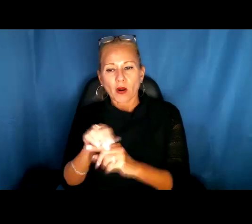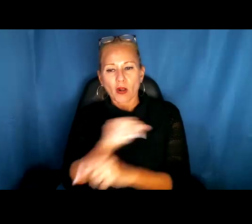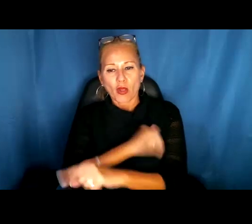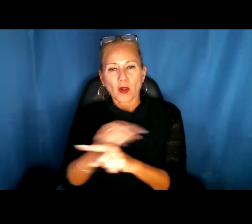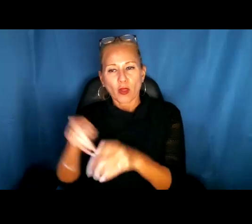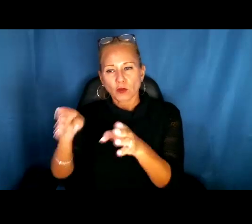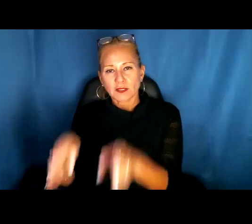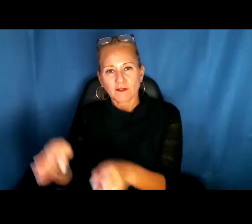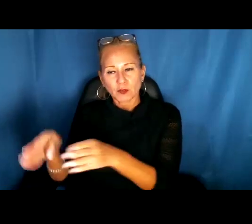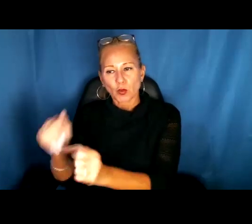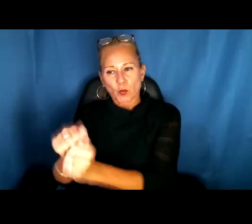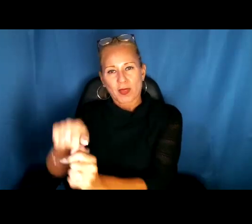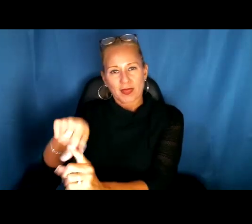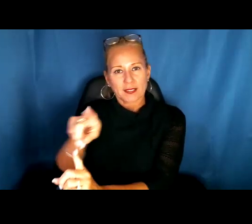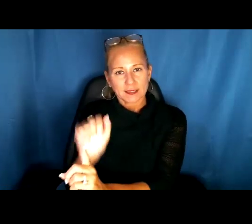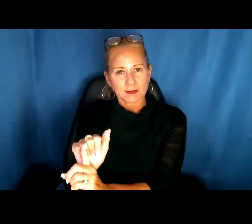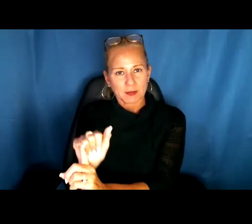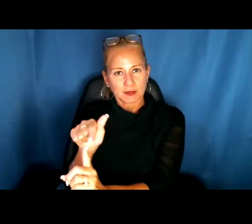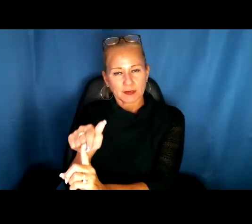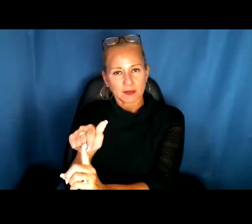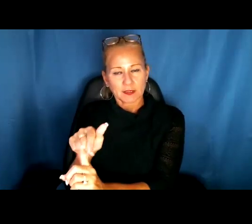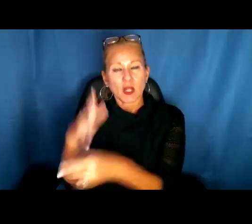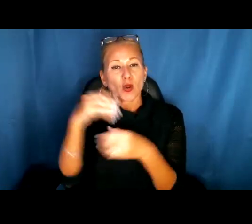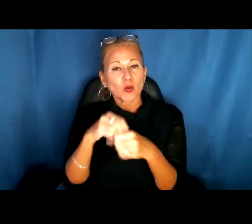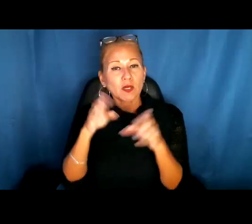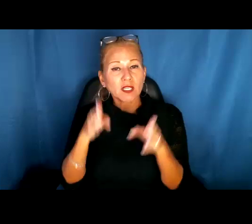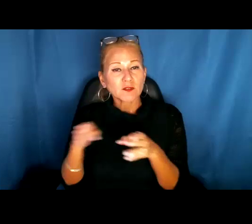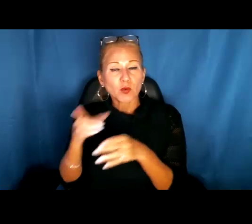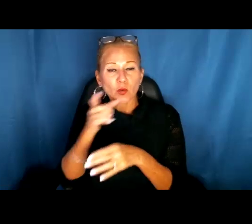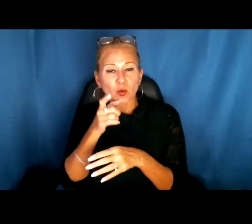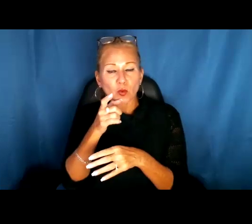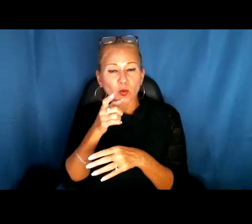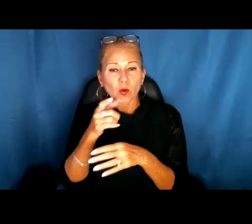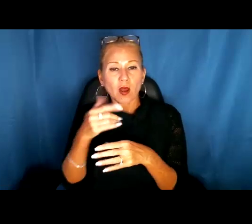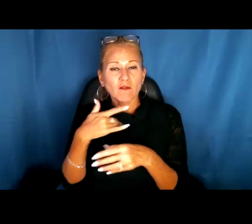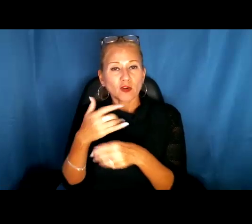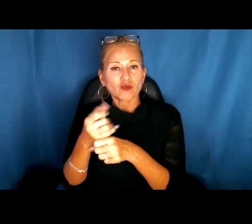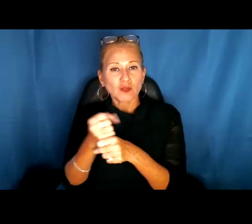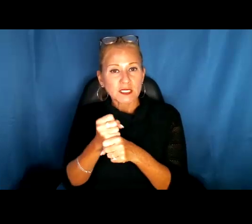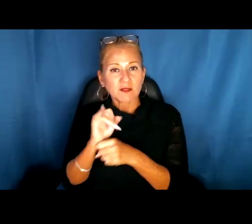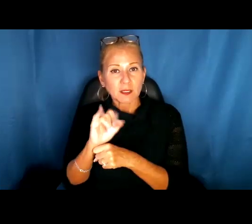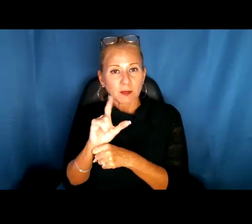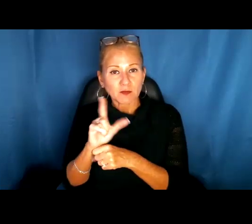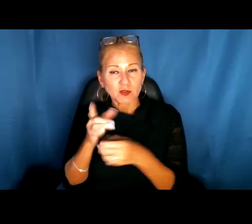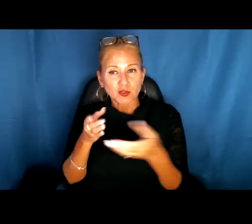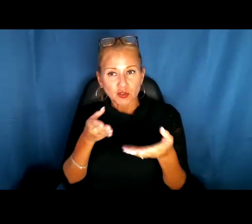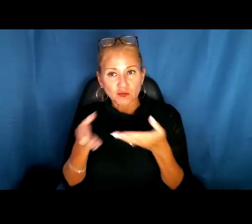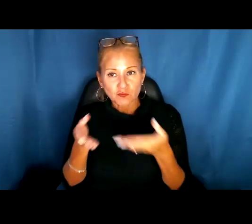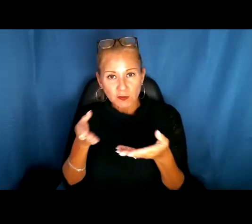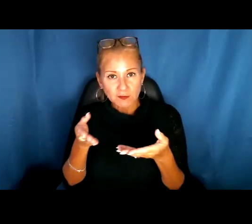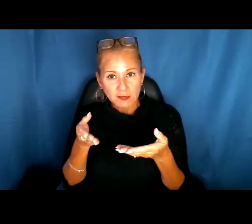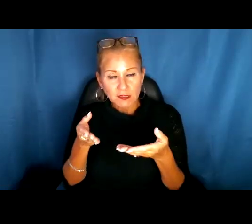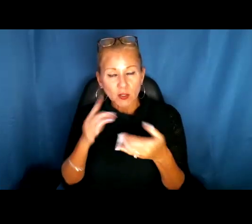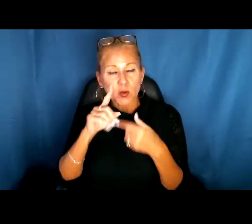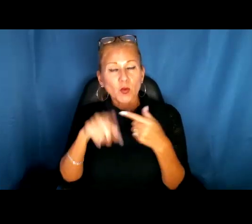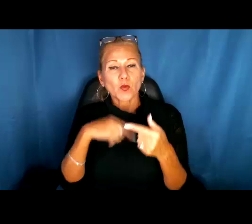individuals with the disabilities' hands, including individuals who are or have received independent living services when